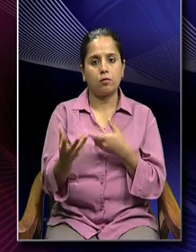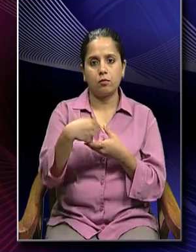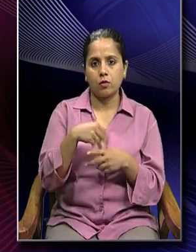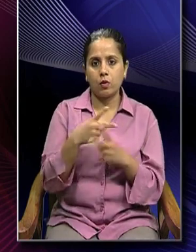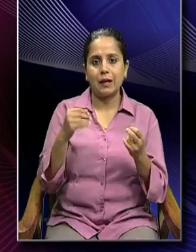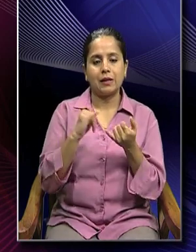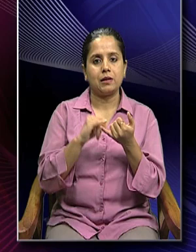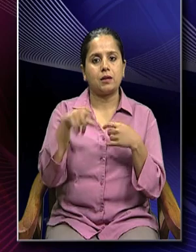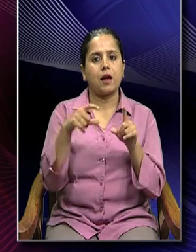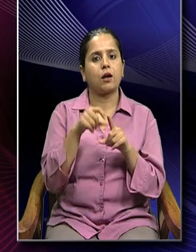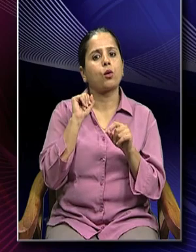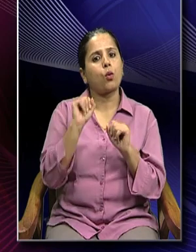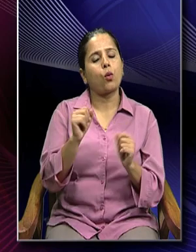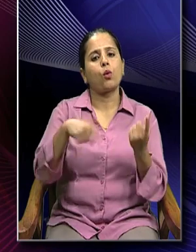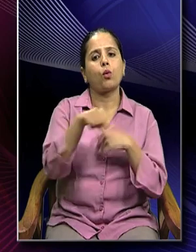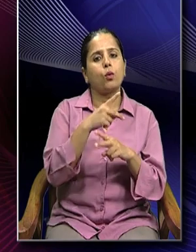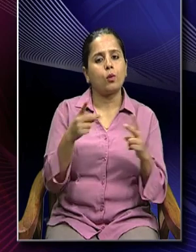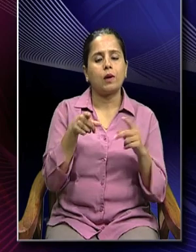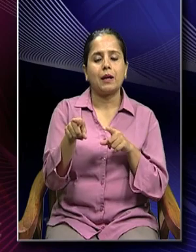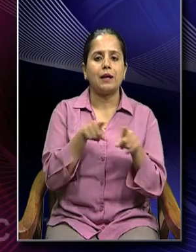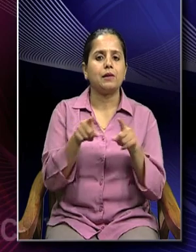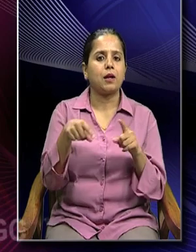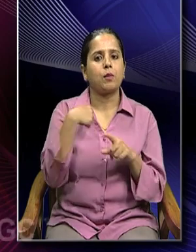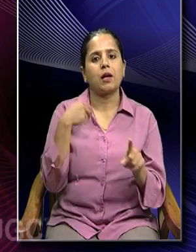as a component of the OD. This approach may